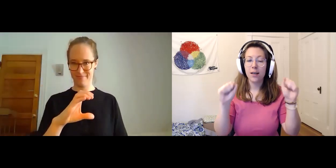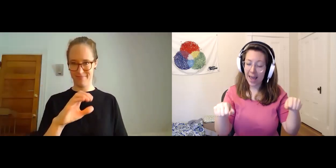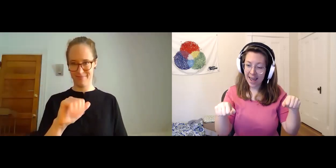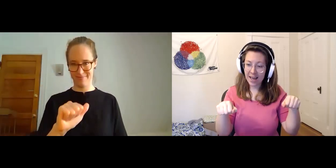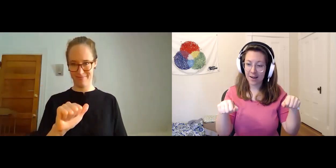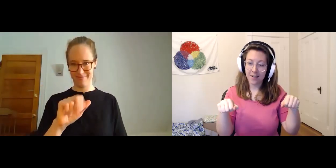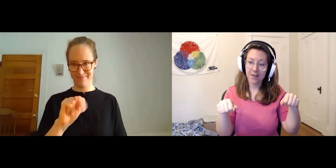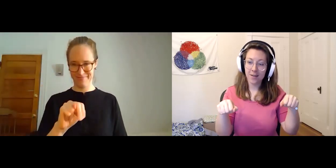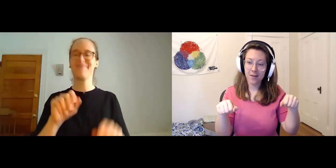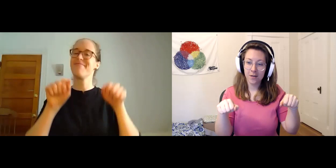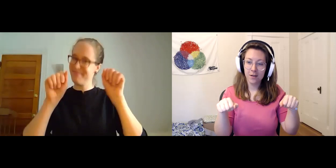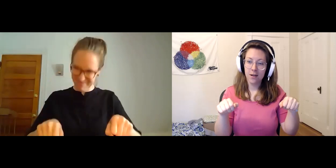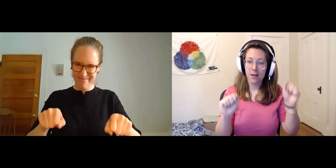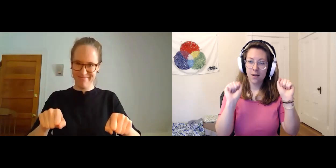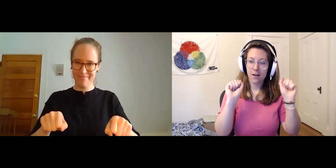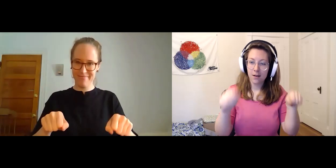for can.